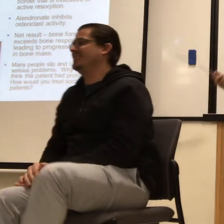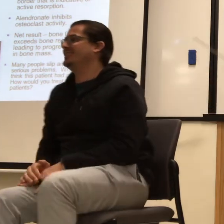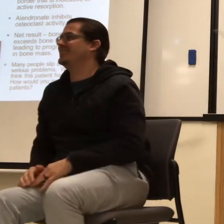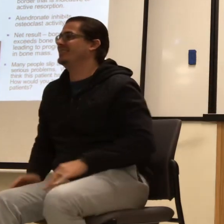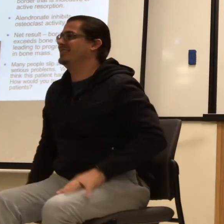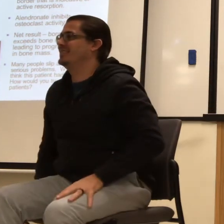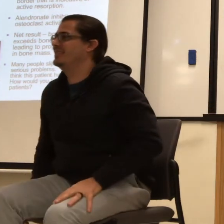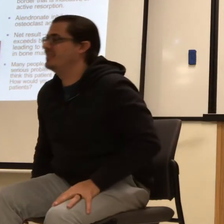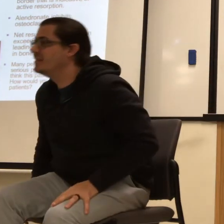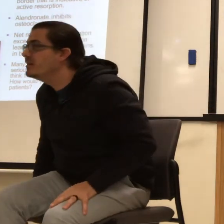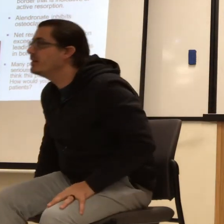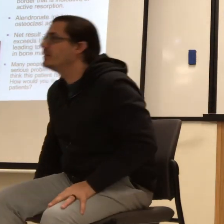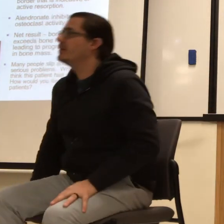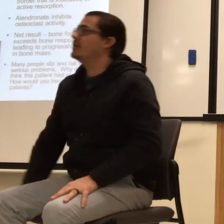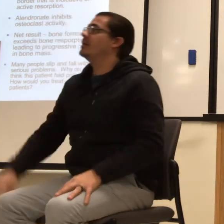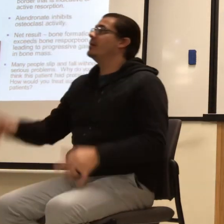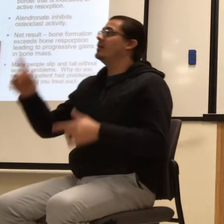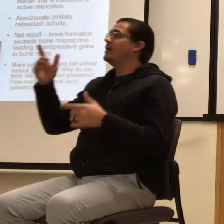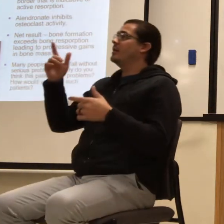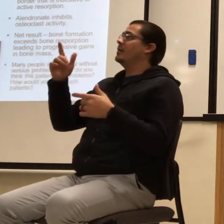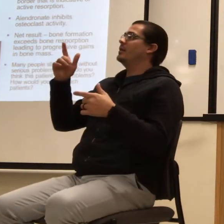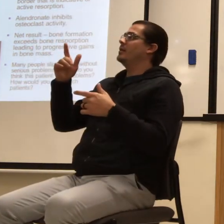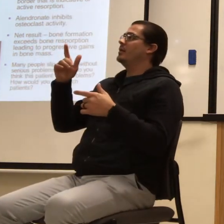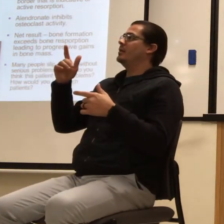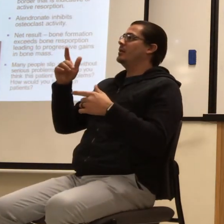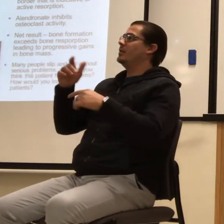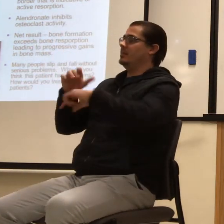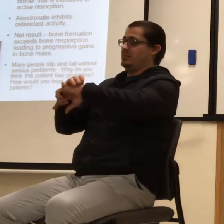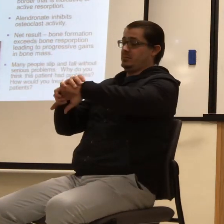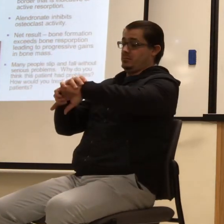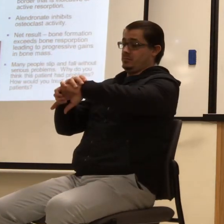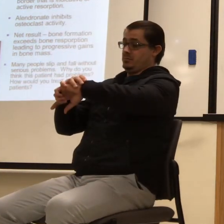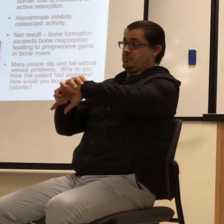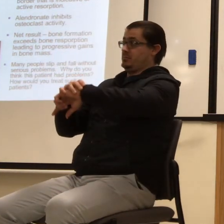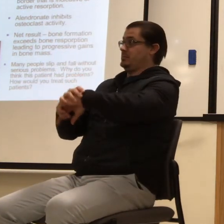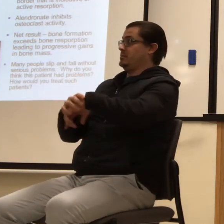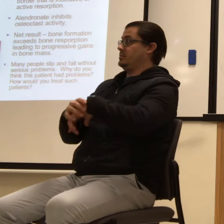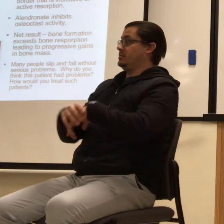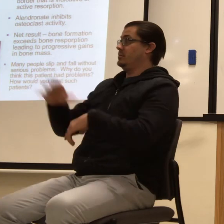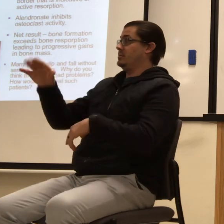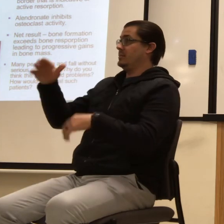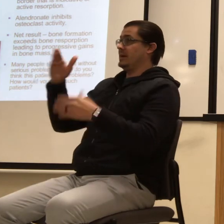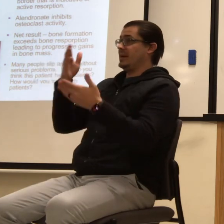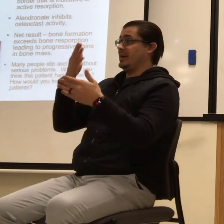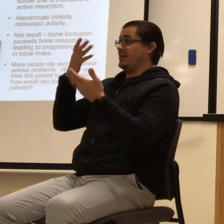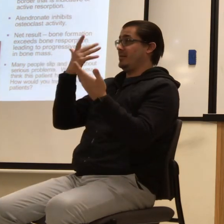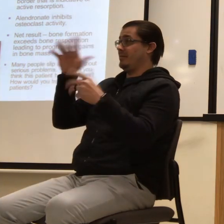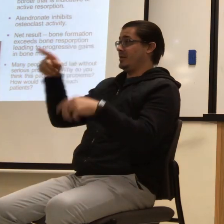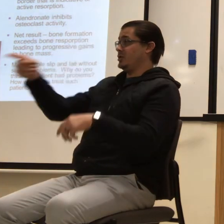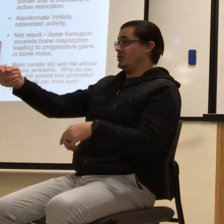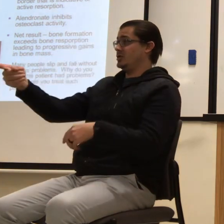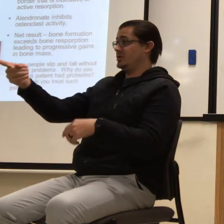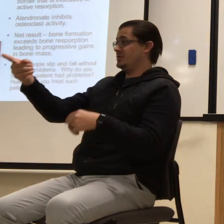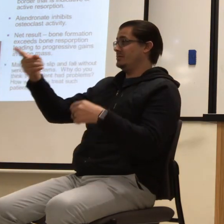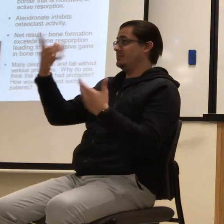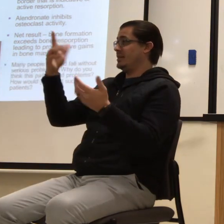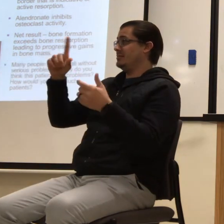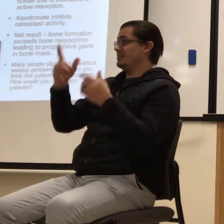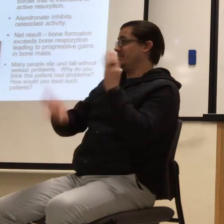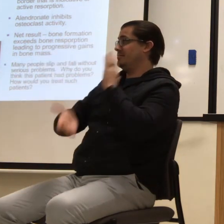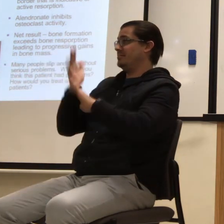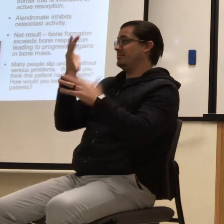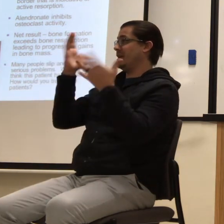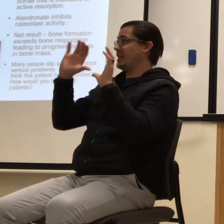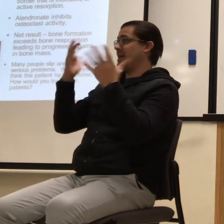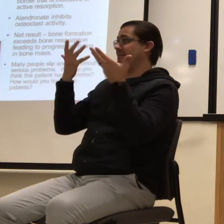Okay. And after you do that, class is dismissed. I don't have a lab today. So you can just go out to the rain and try to stay